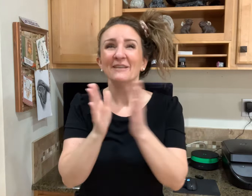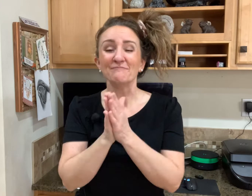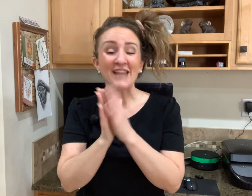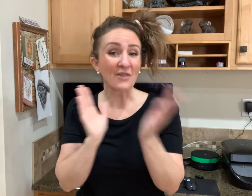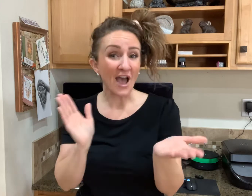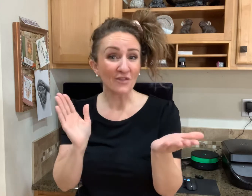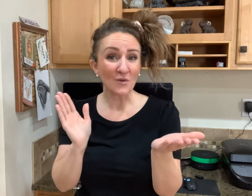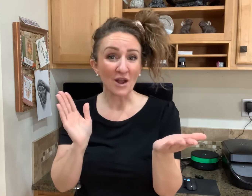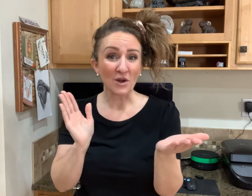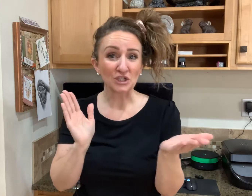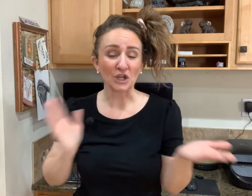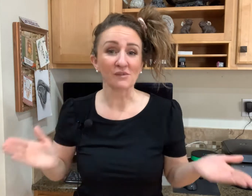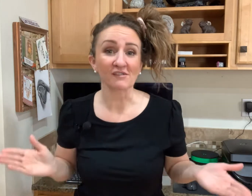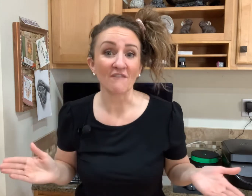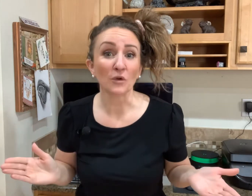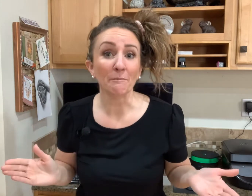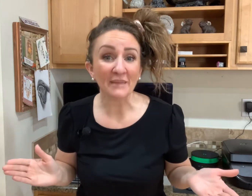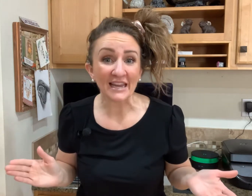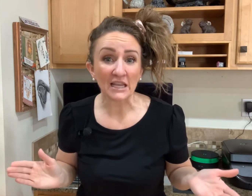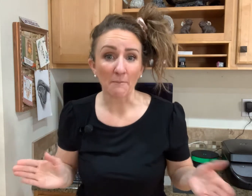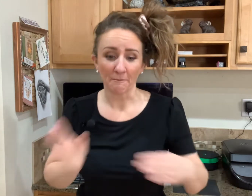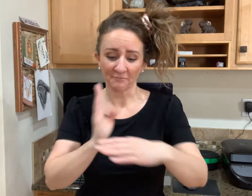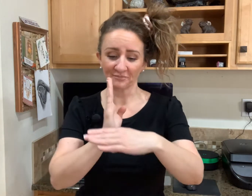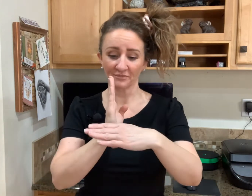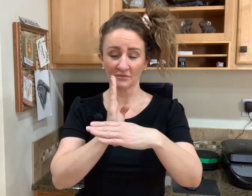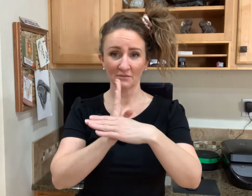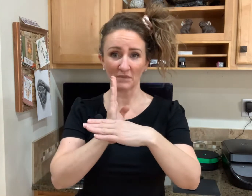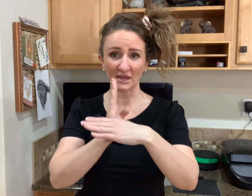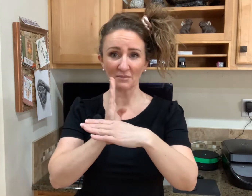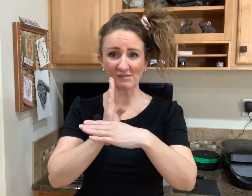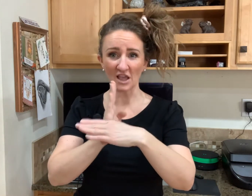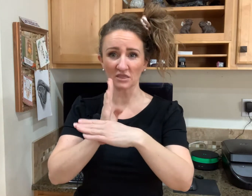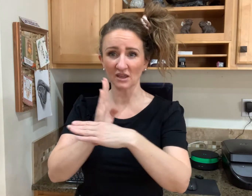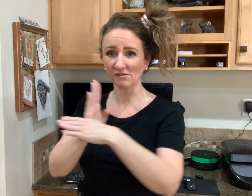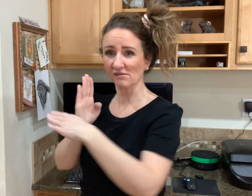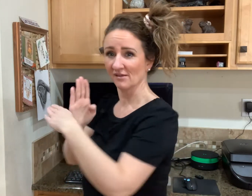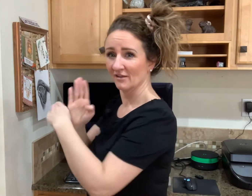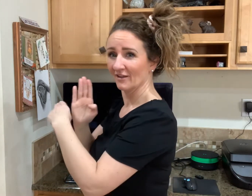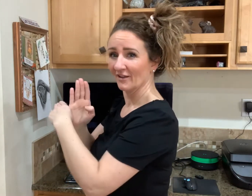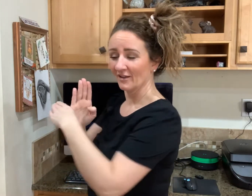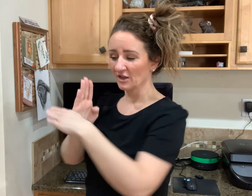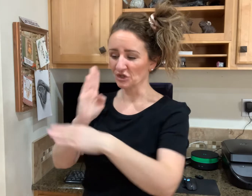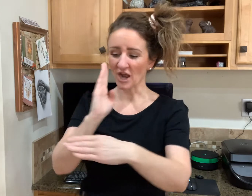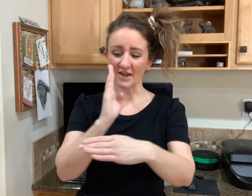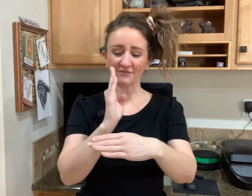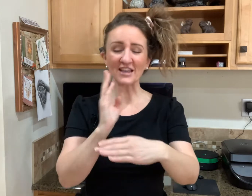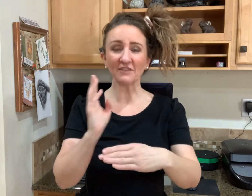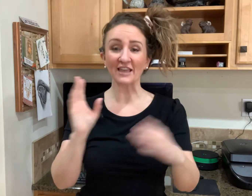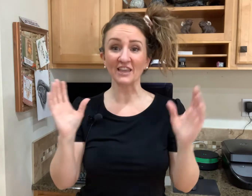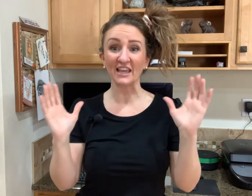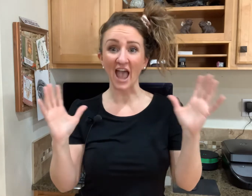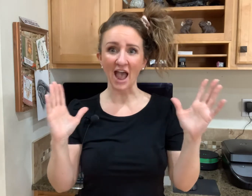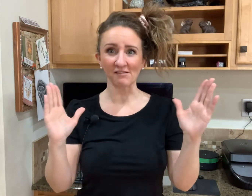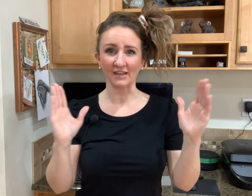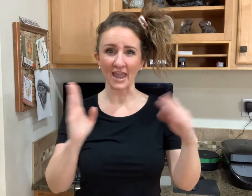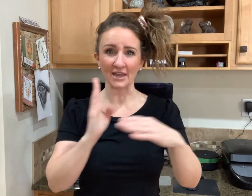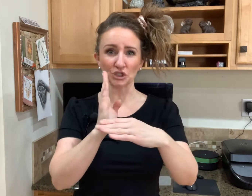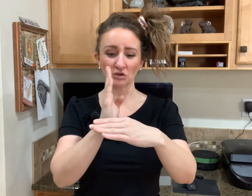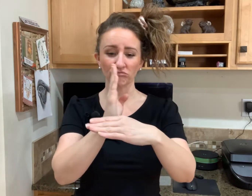Now the other one I want to show you is the sign for medium. Medium is like this. So you kind of think like the gas gauge right